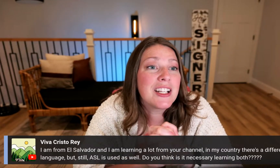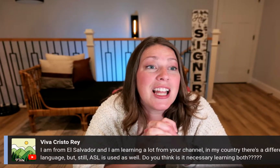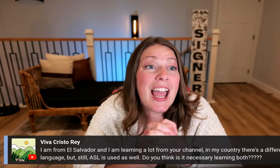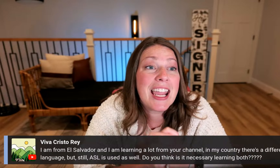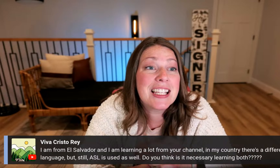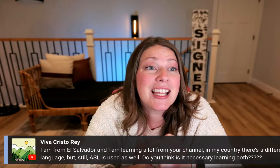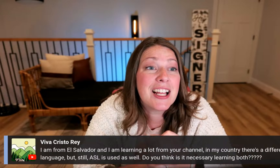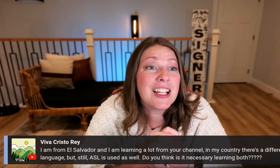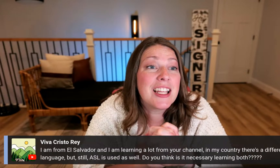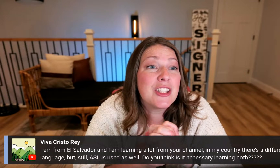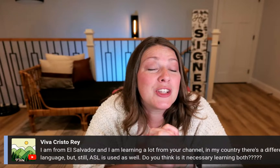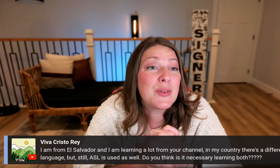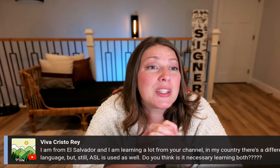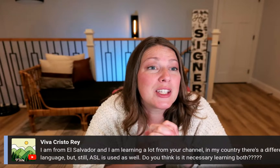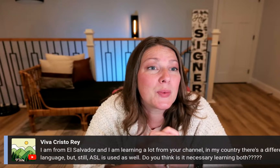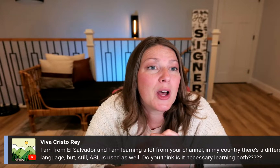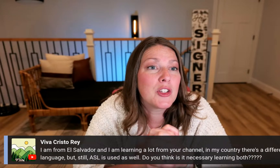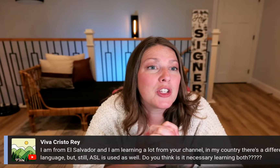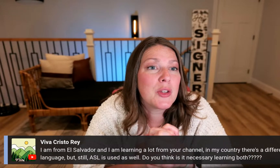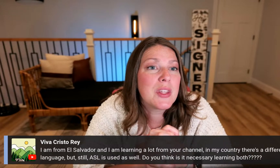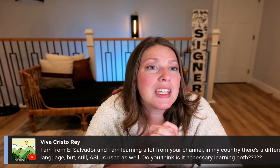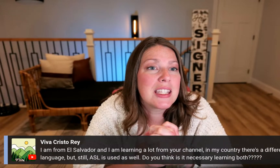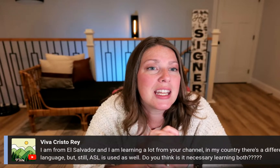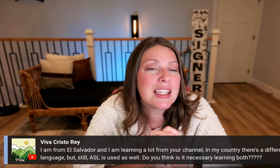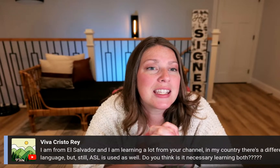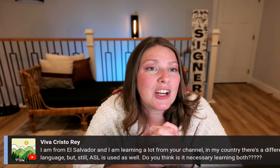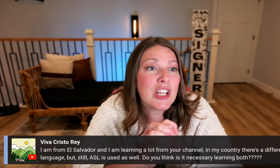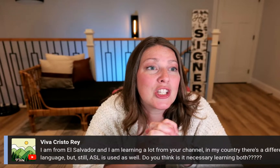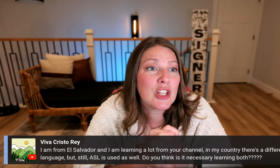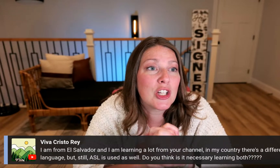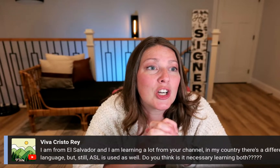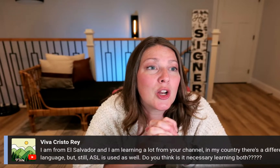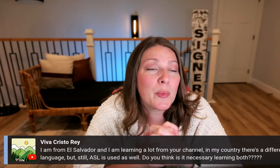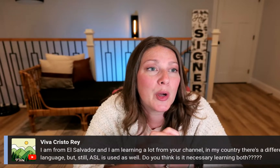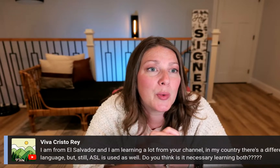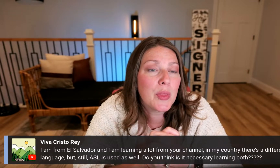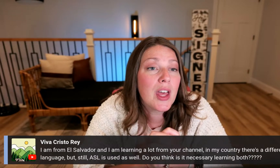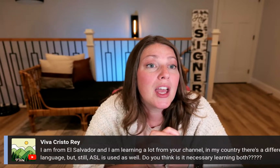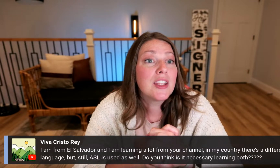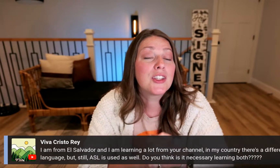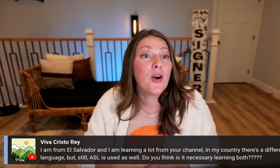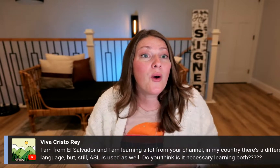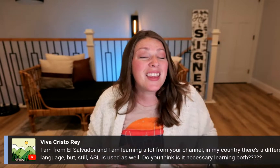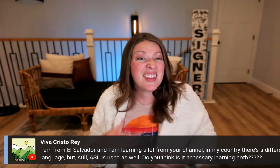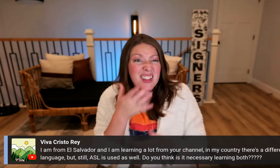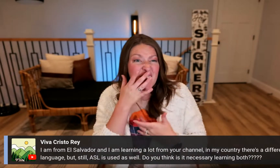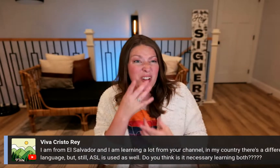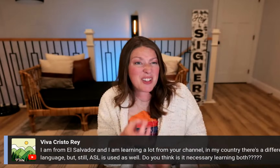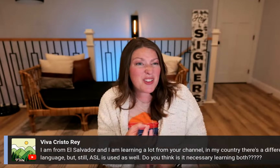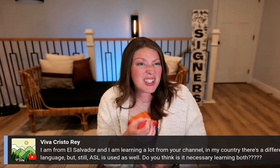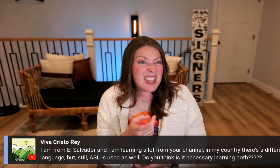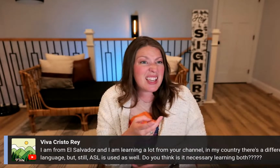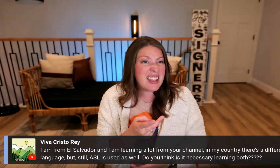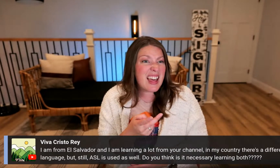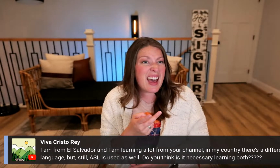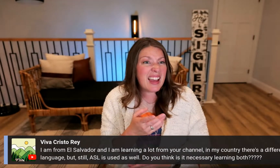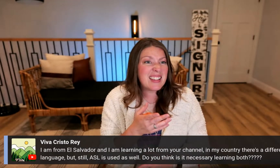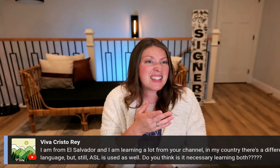still ASL is used as well. Do you think it's necessary to learn both? So I think that's so interesting that